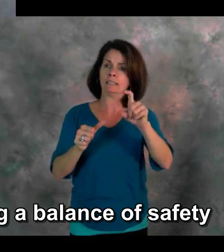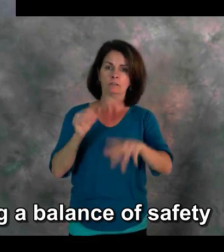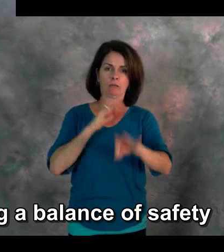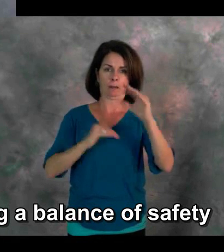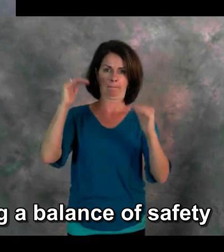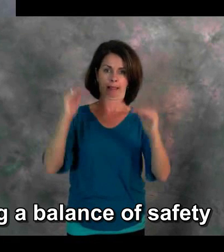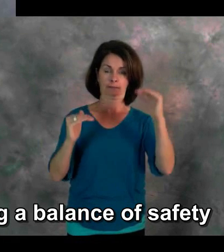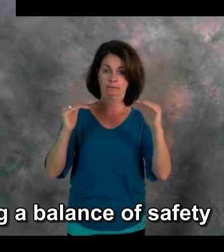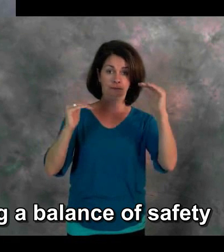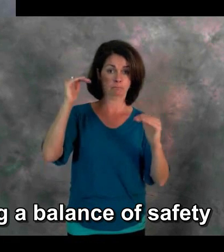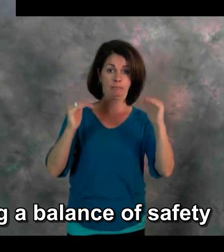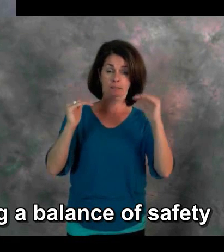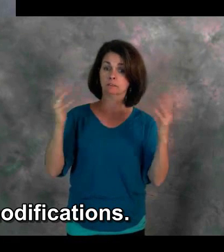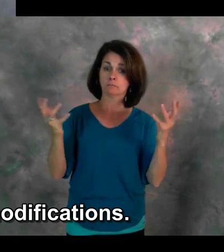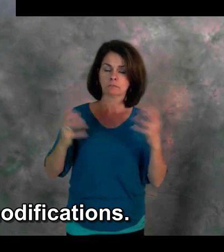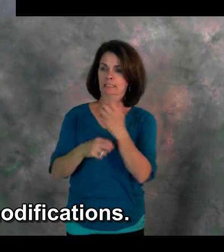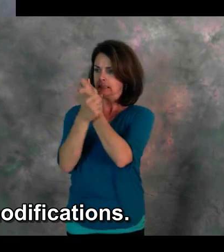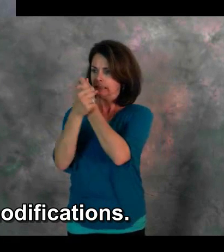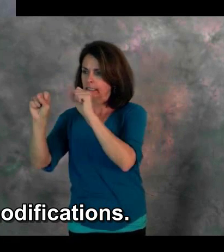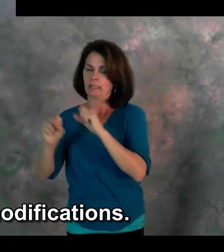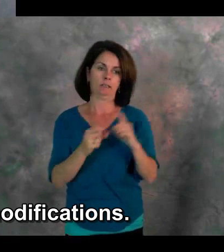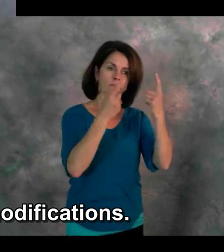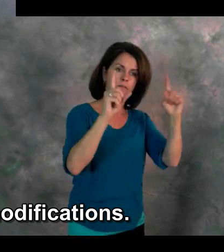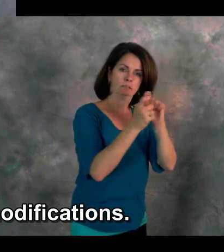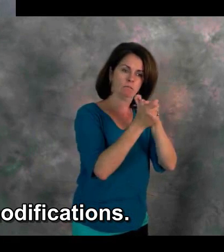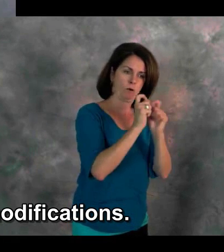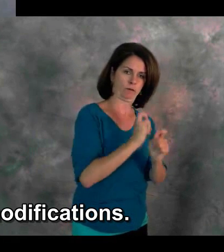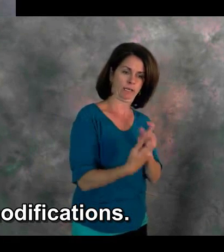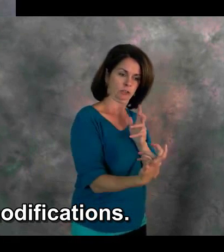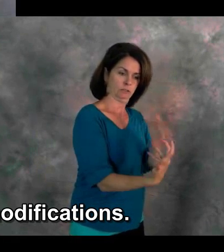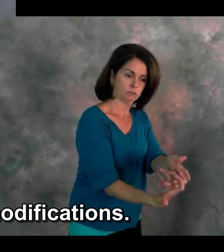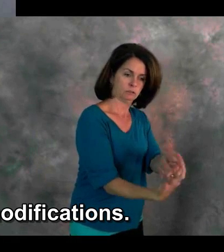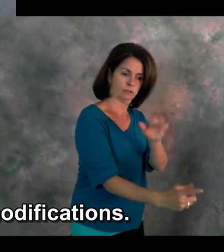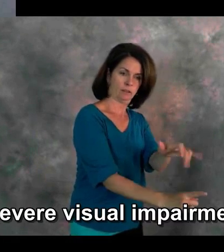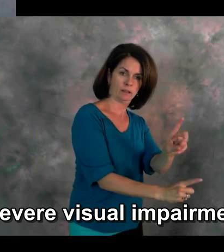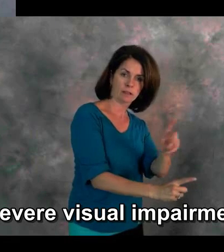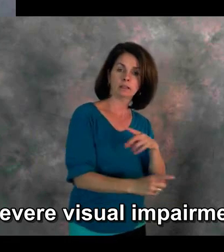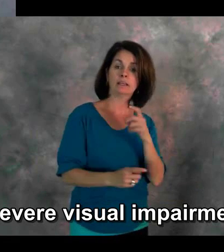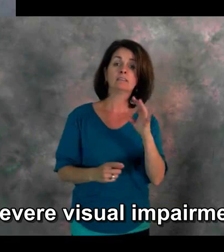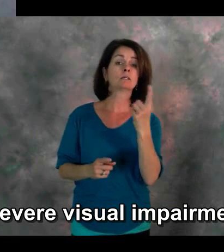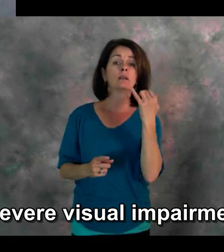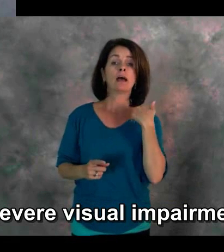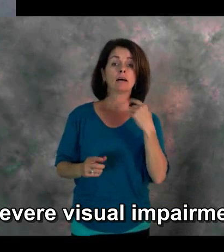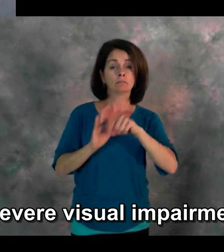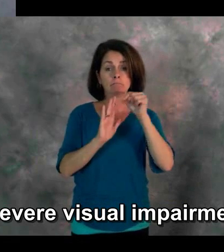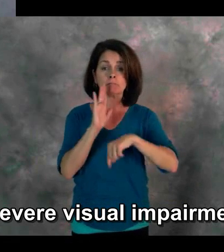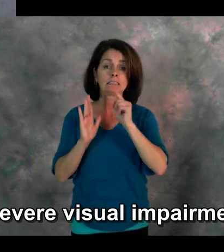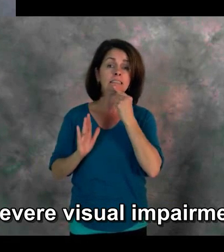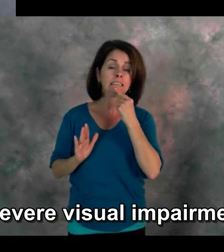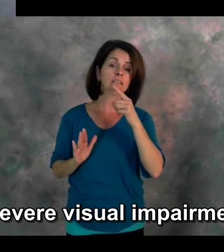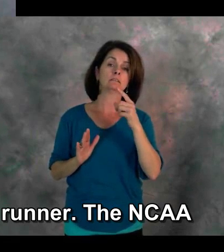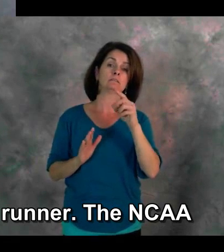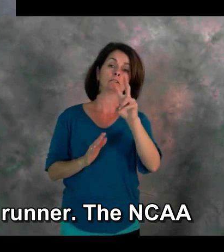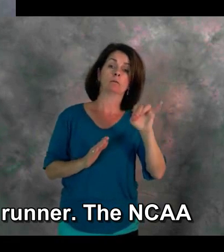And again, it's about finding a balance of safety and effective modifications. For someone with a more severe visual